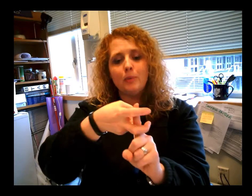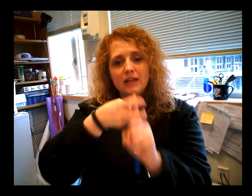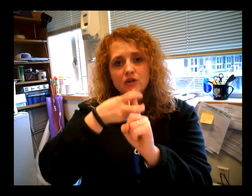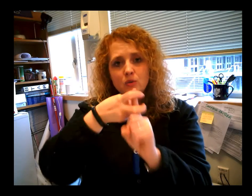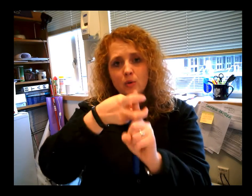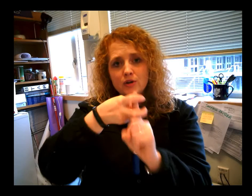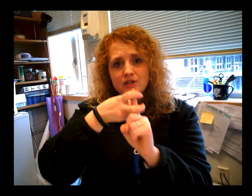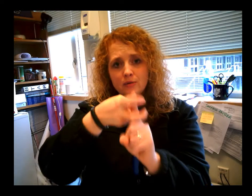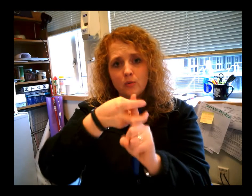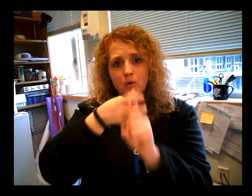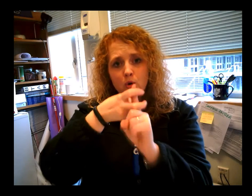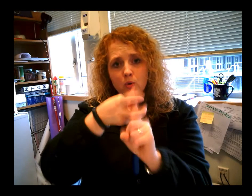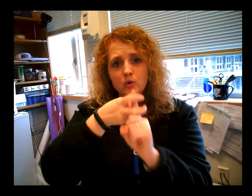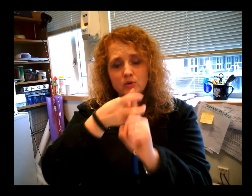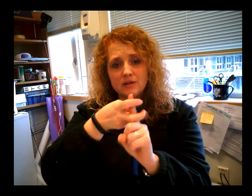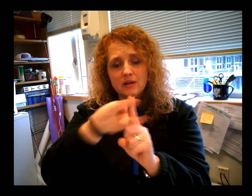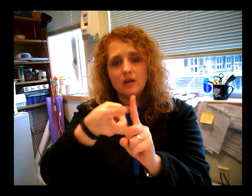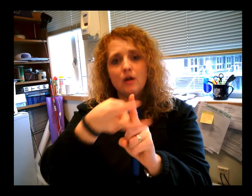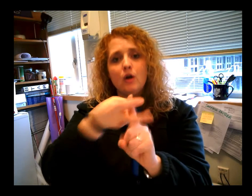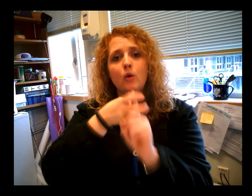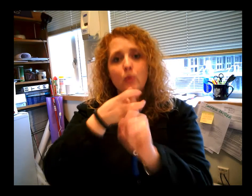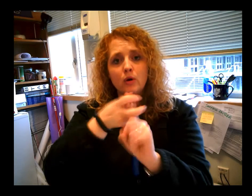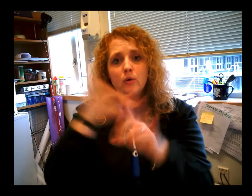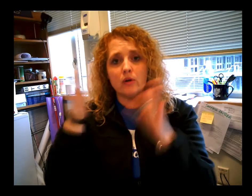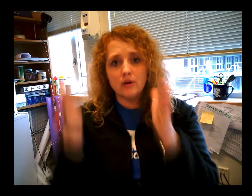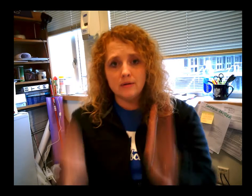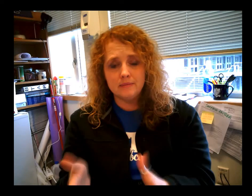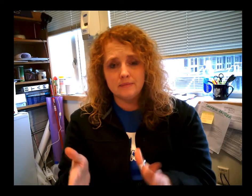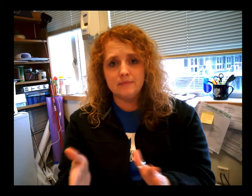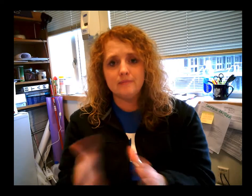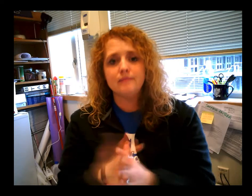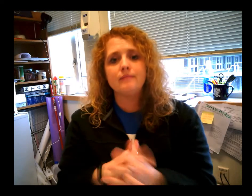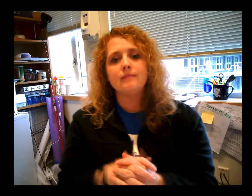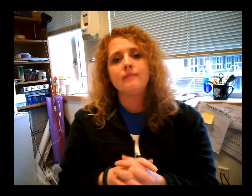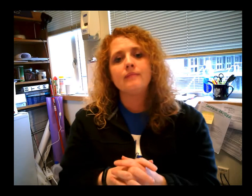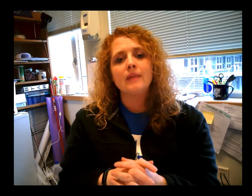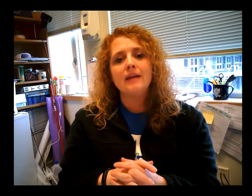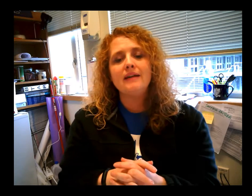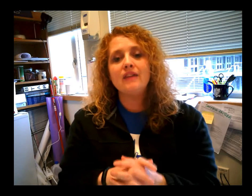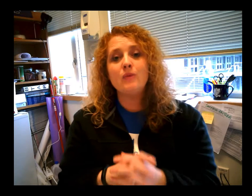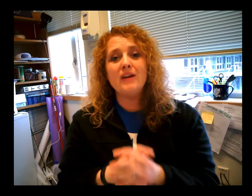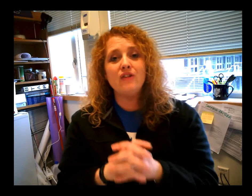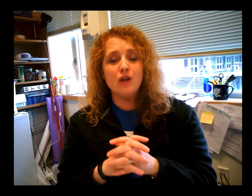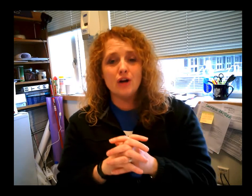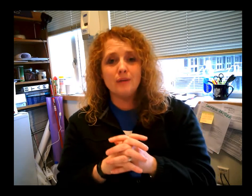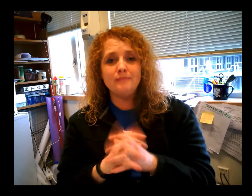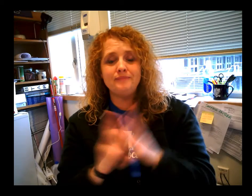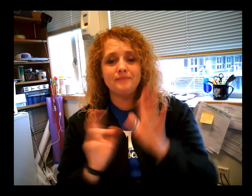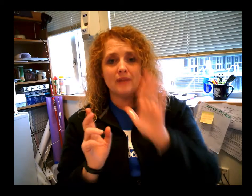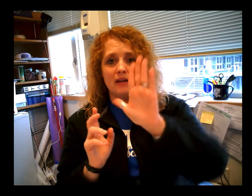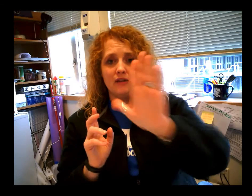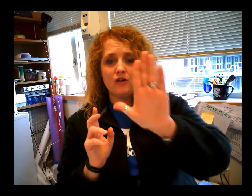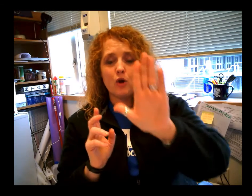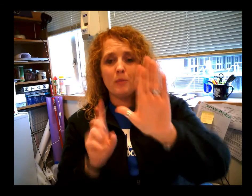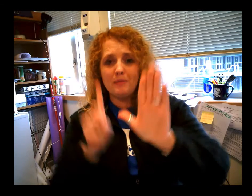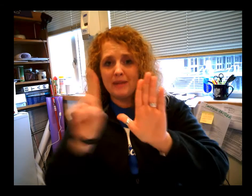it towards you. Recruit, recruiter. Next one is alarm. It's an open B and a